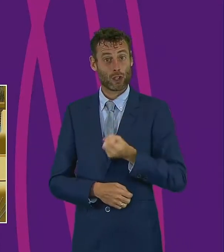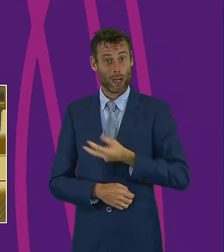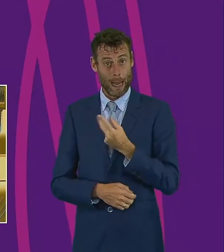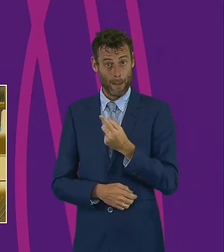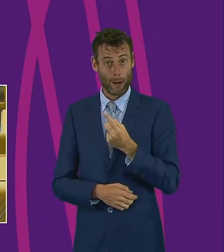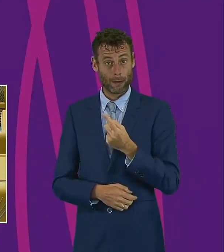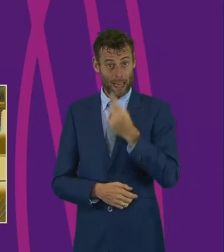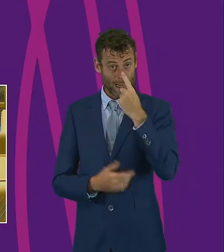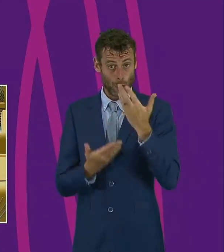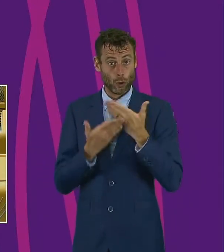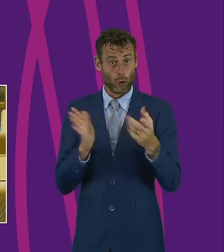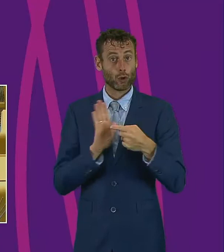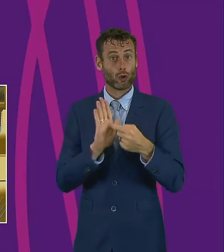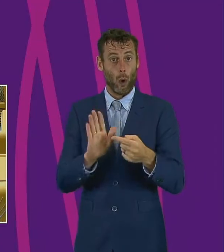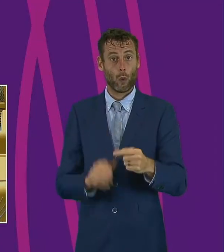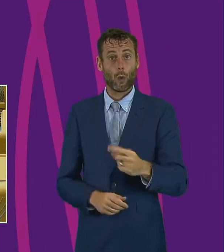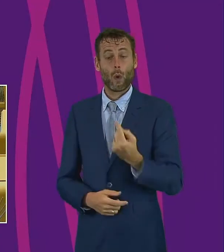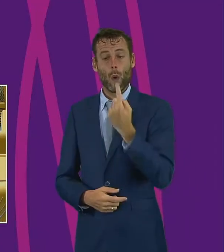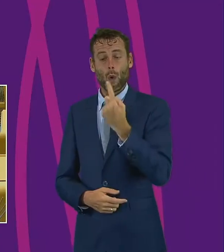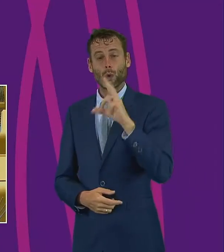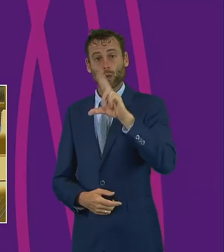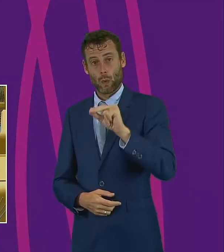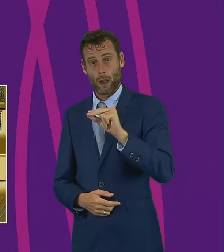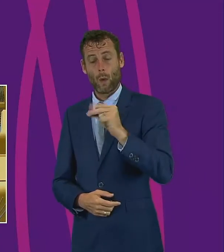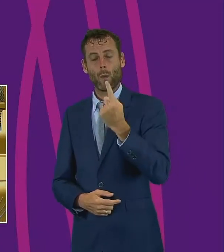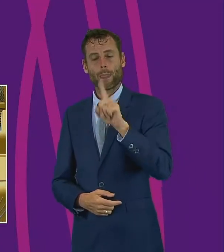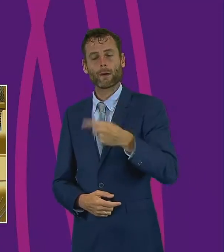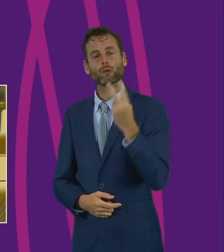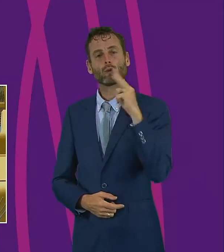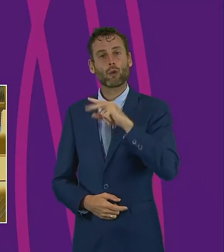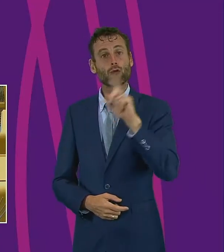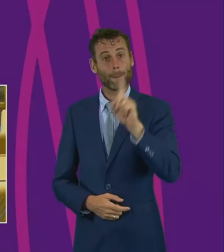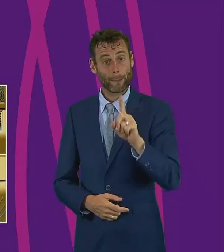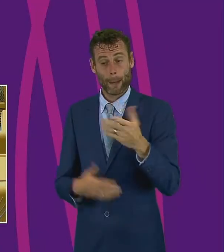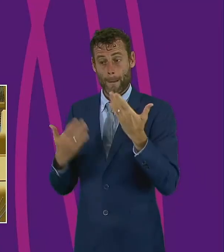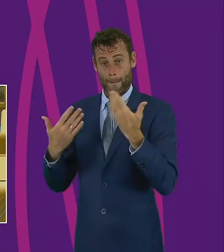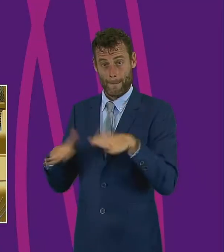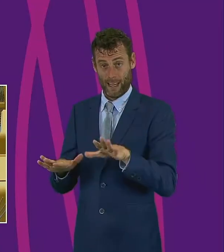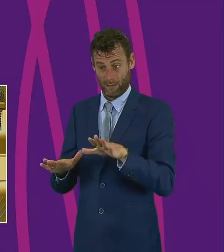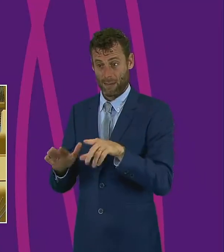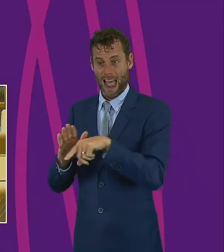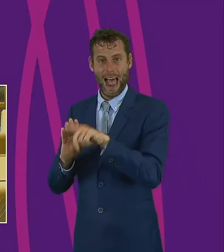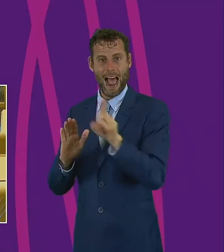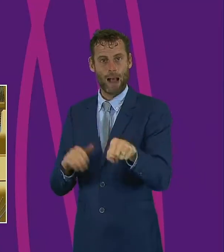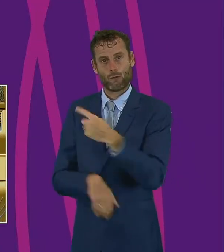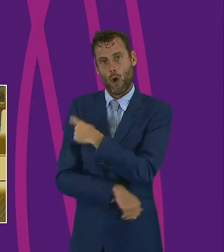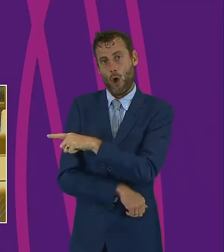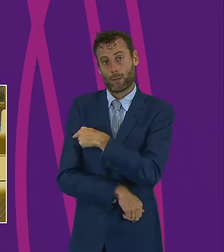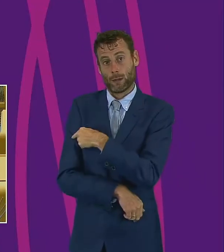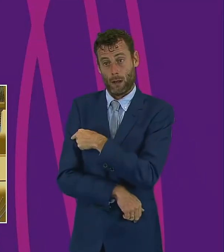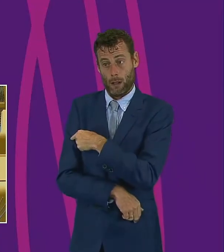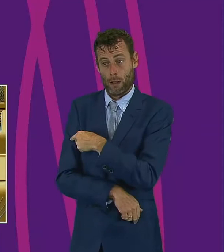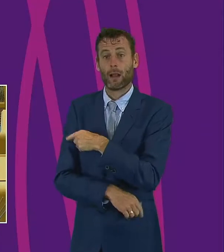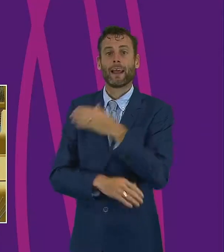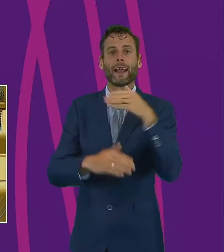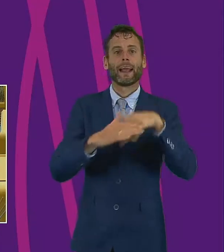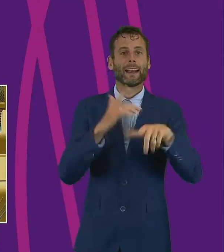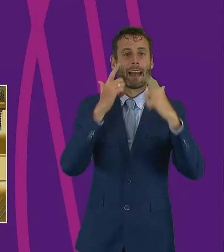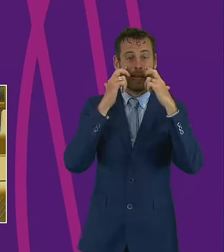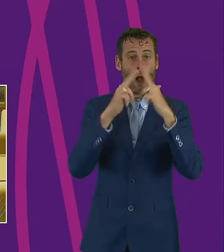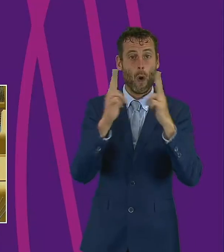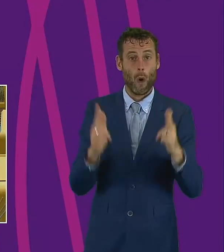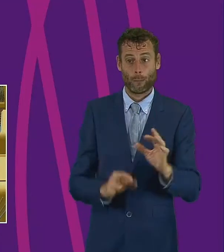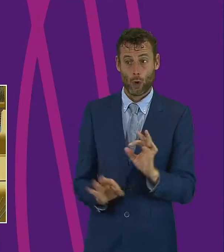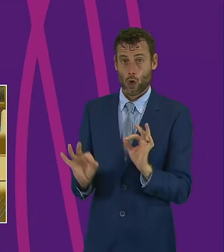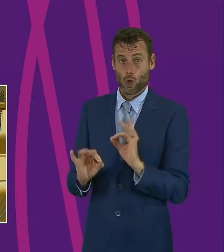today that at least 1,200 people were discharged from hospital to care homes without being tested for COVID-19. And this